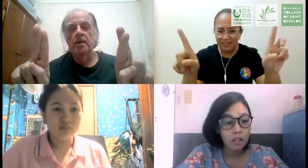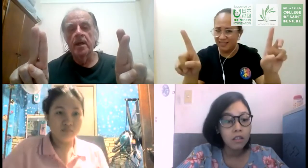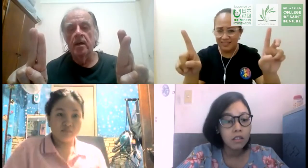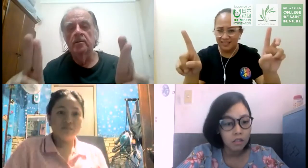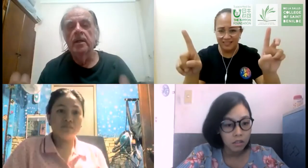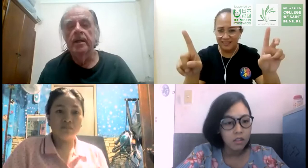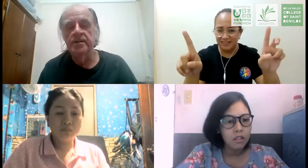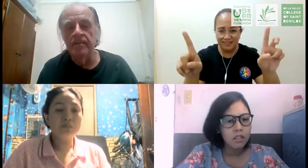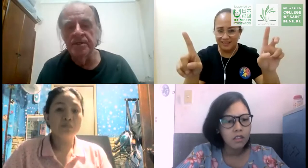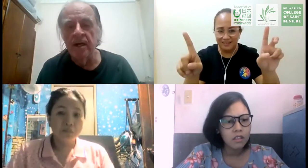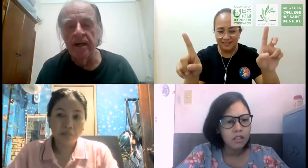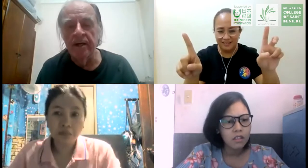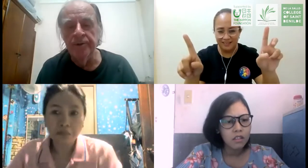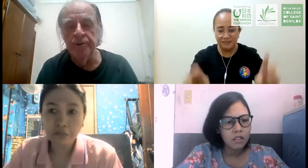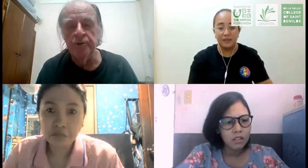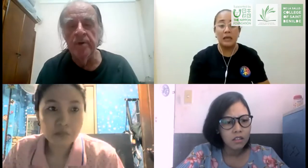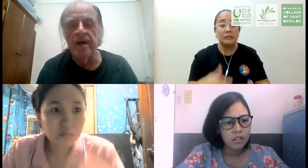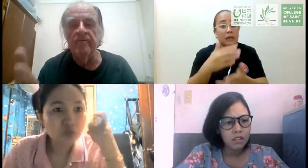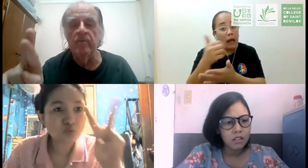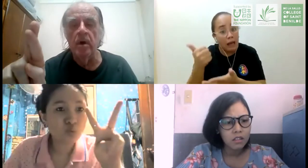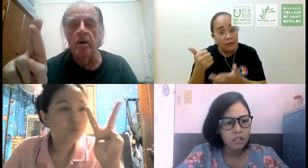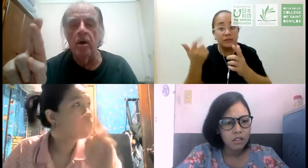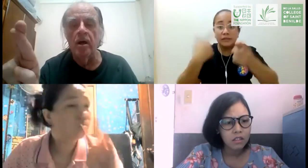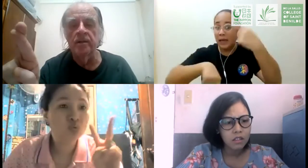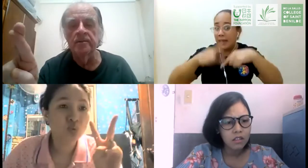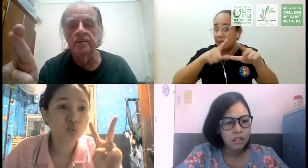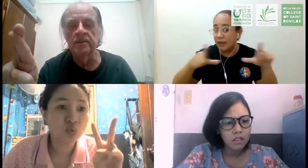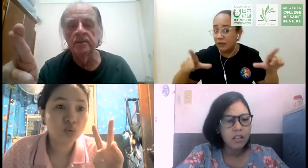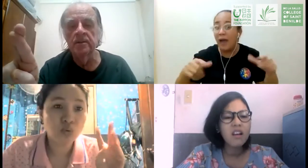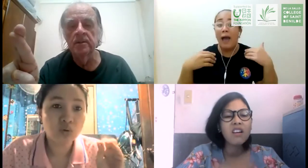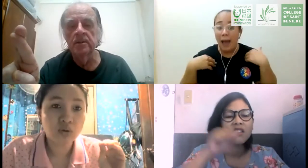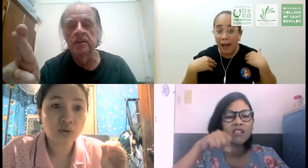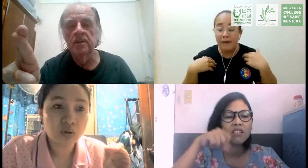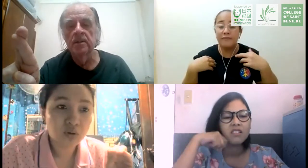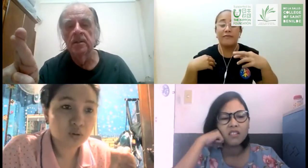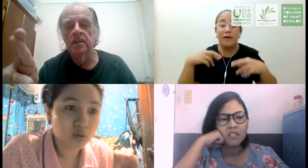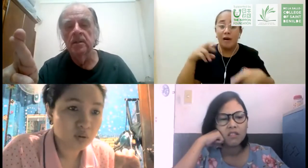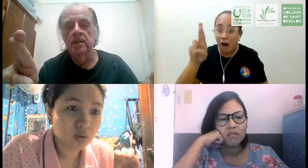Okay. Now, in some sign languages, you have an R,